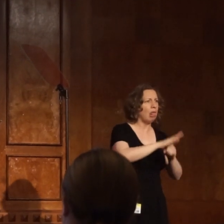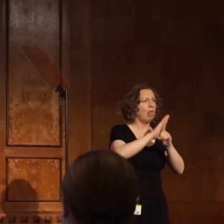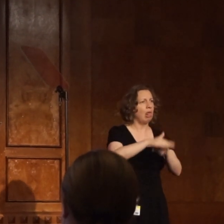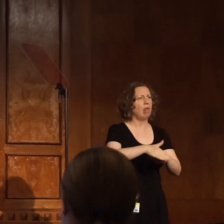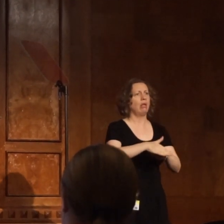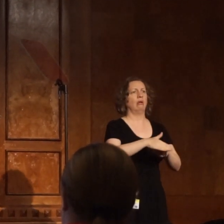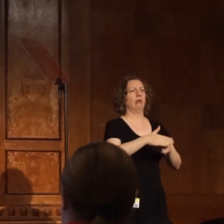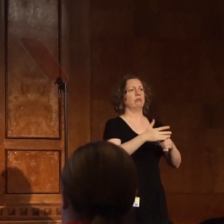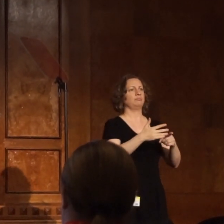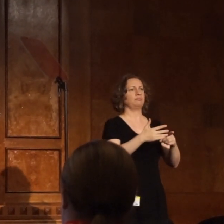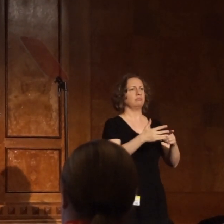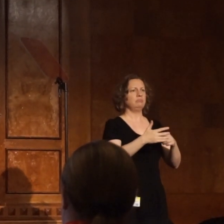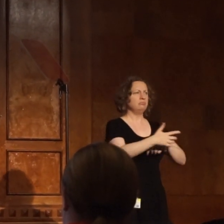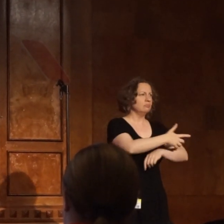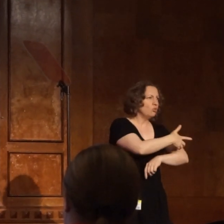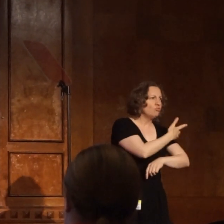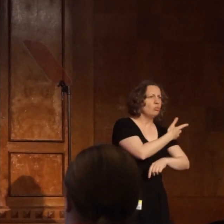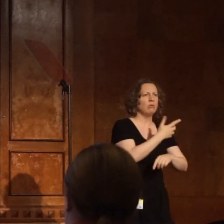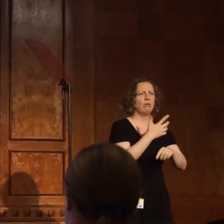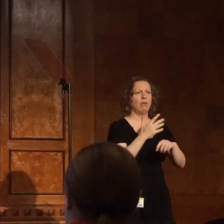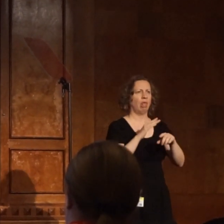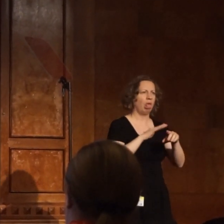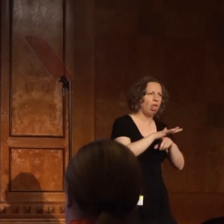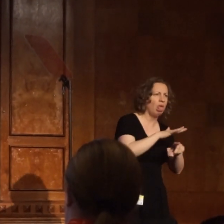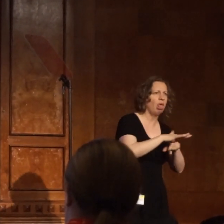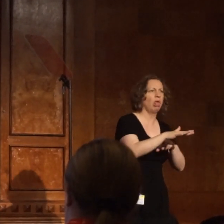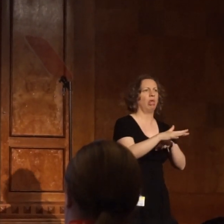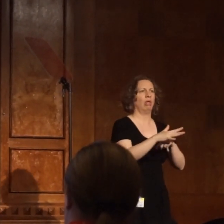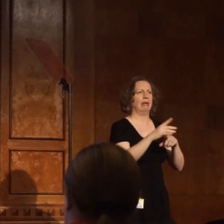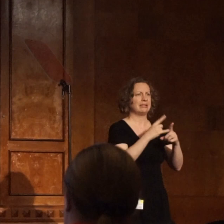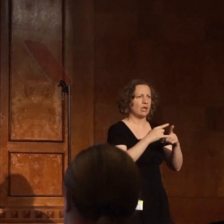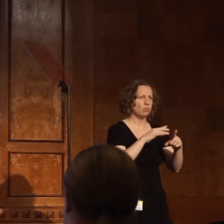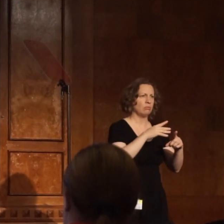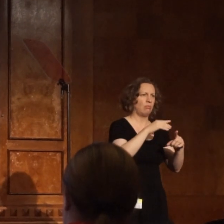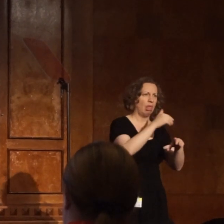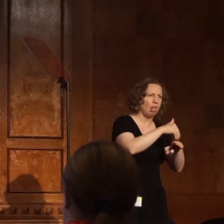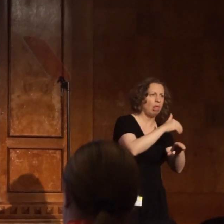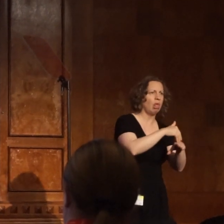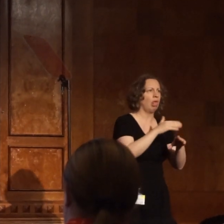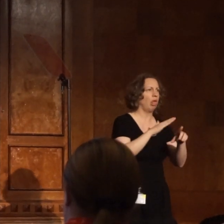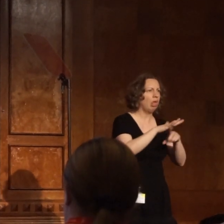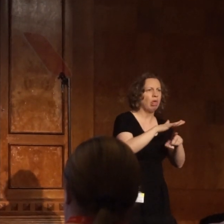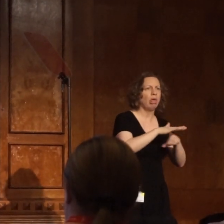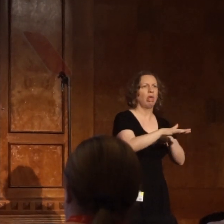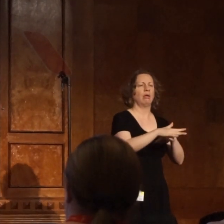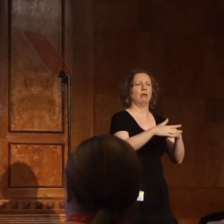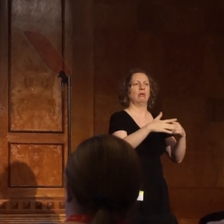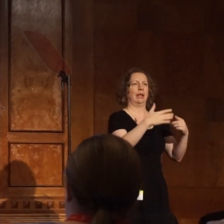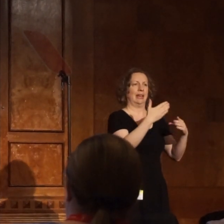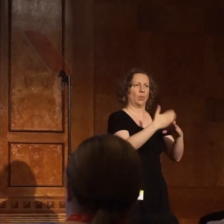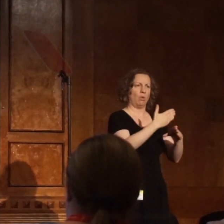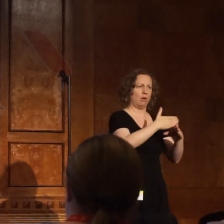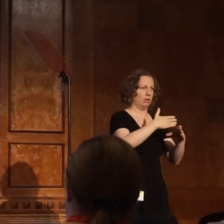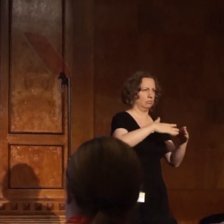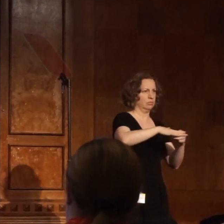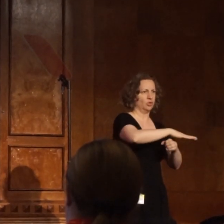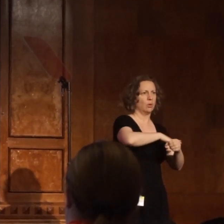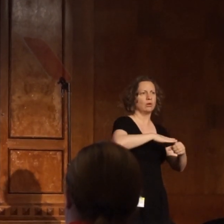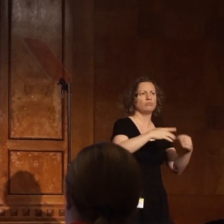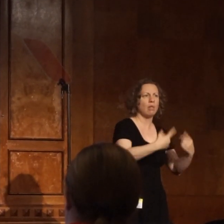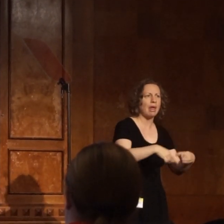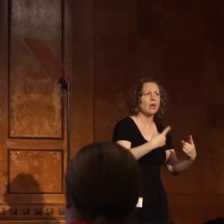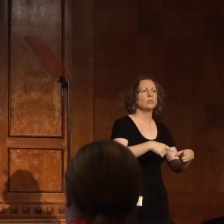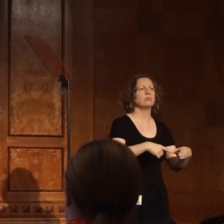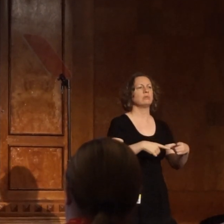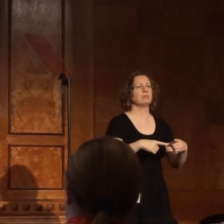else. This is not about peering into some dark recesses. This kind of abuse,